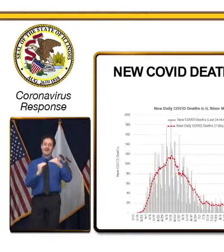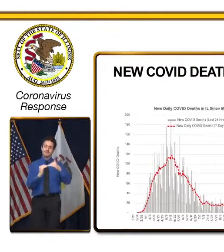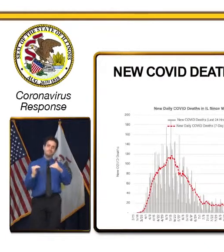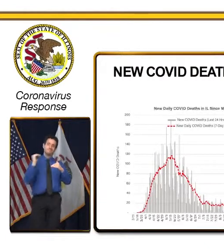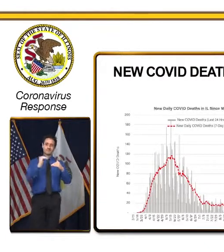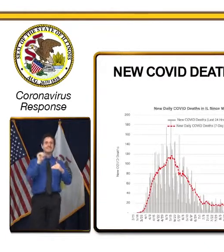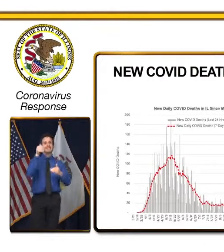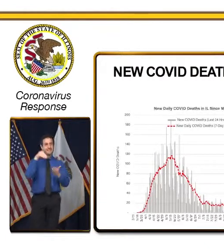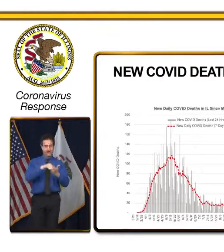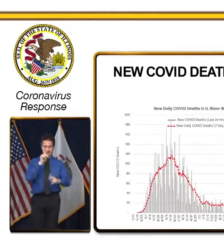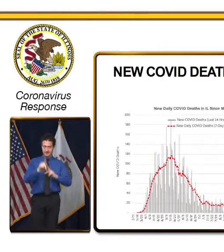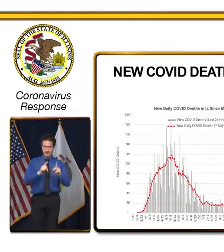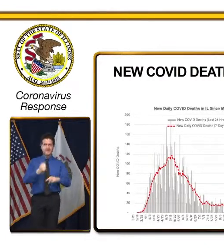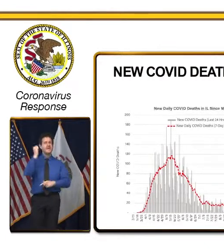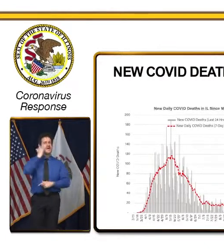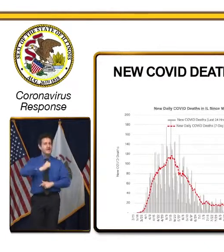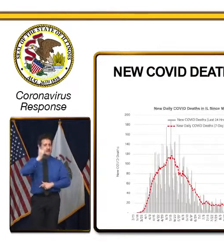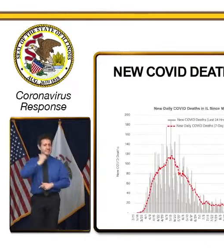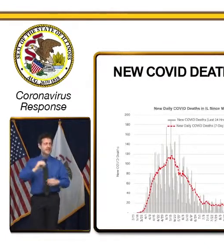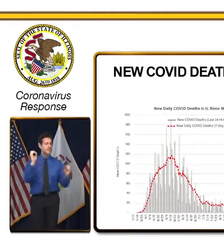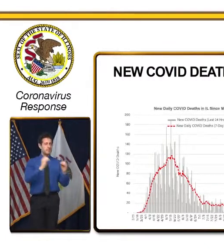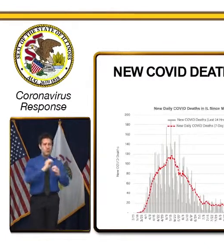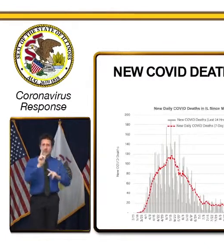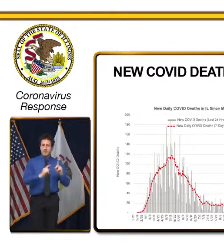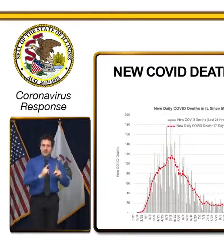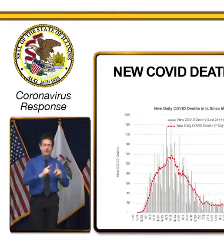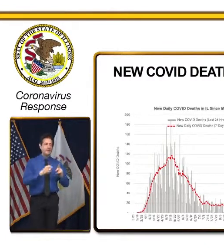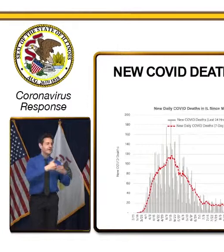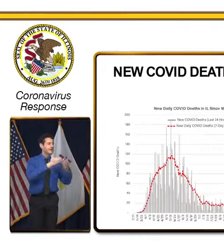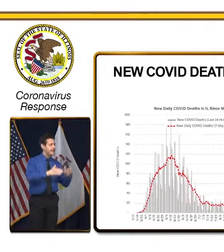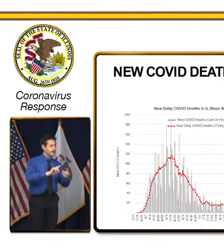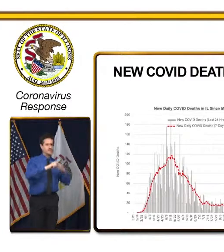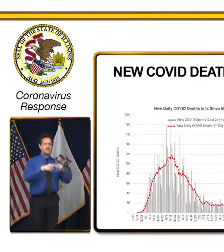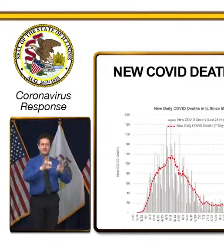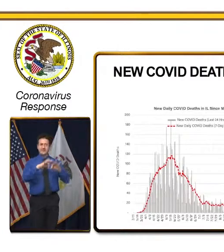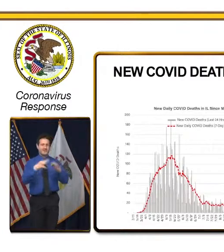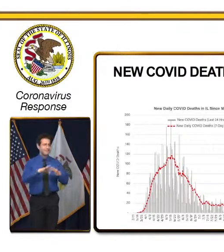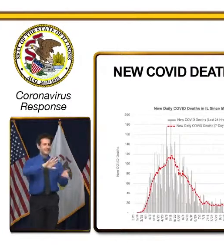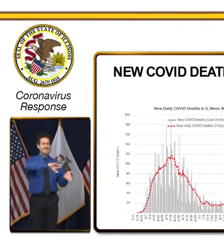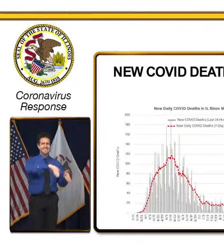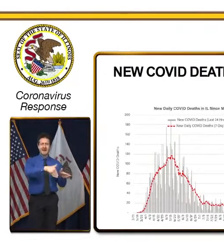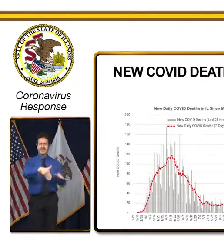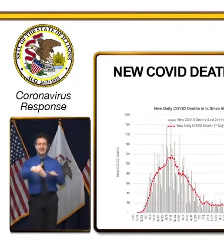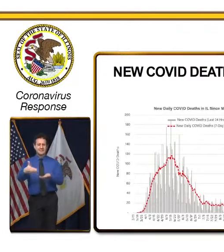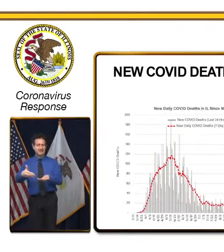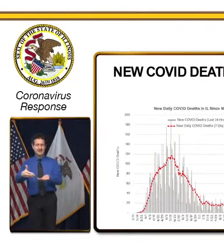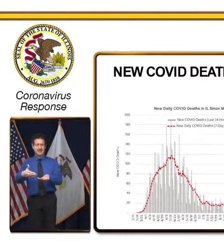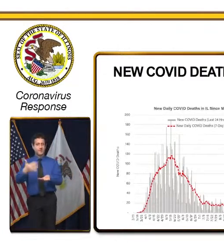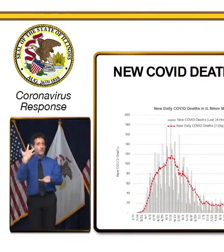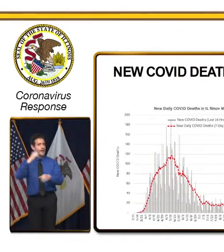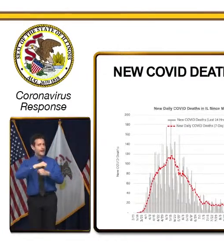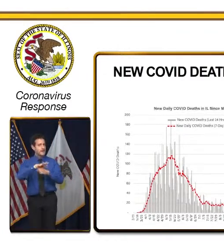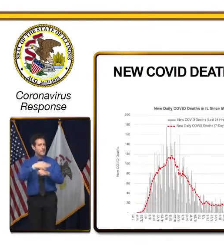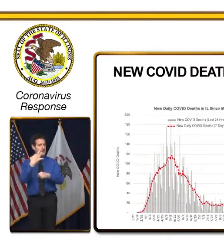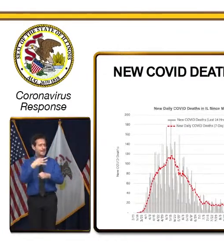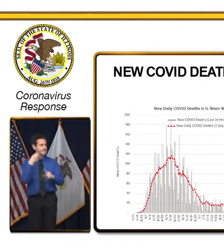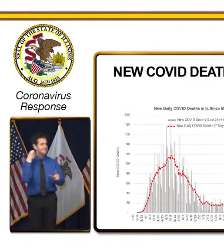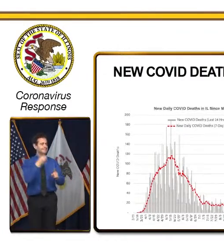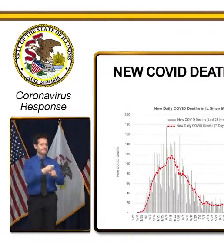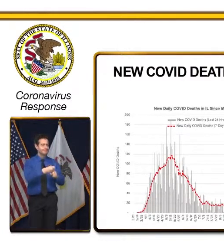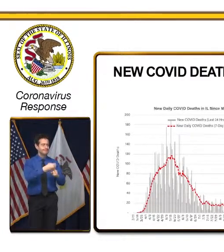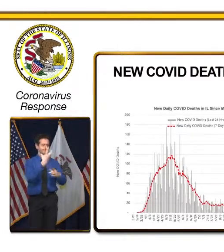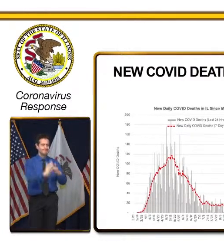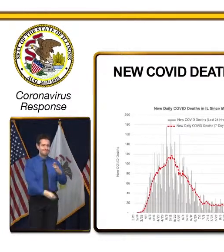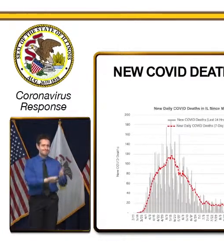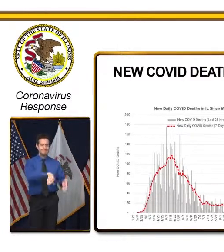Each day we are losing more and more of our neighbors to this virus. That's not a trend that's going to turn around on its